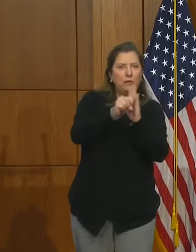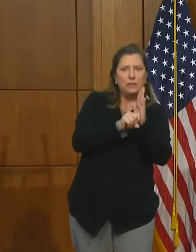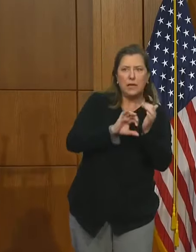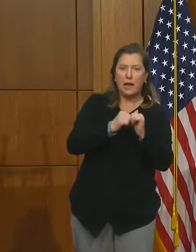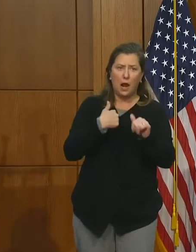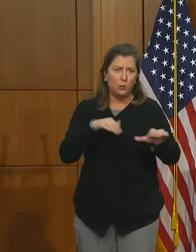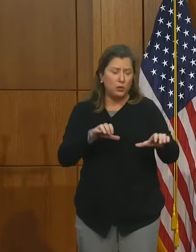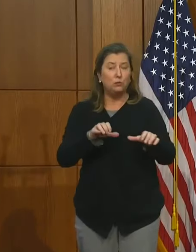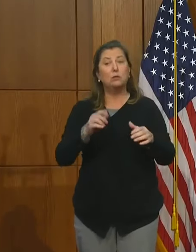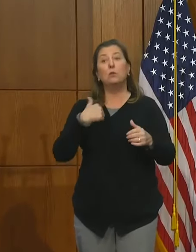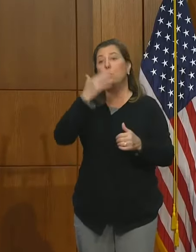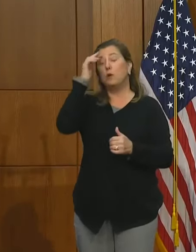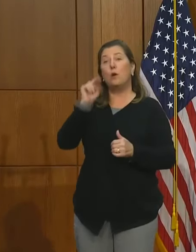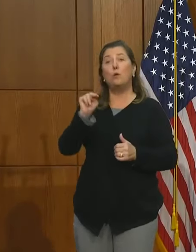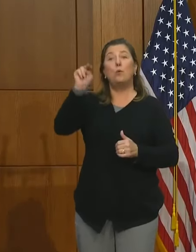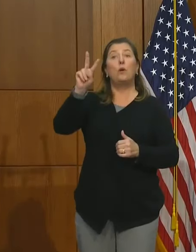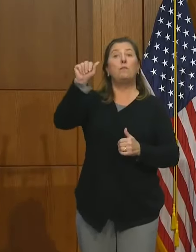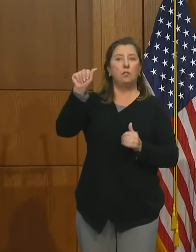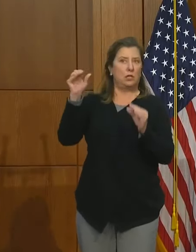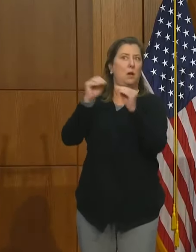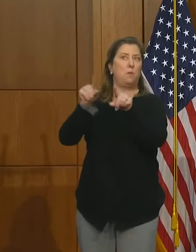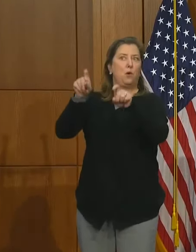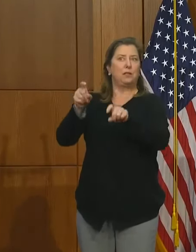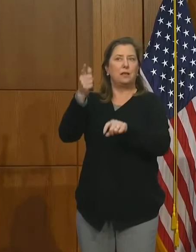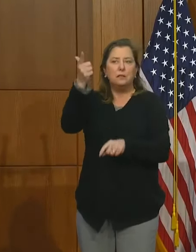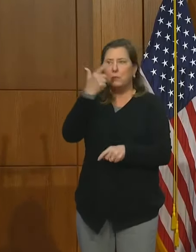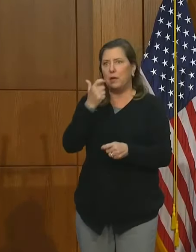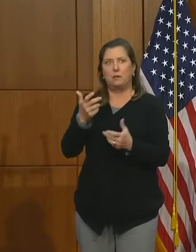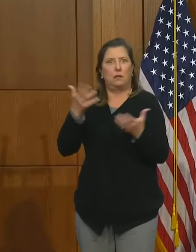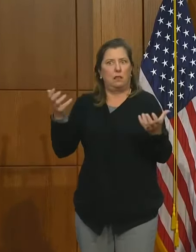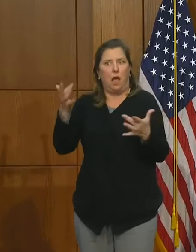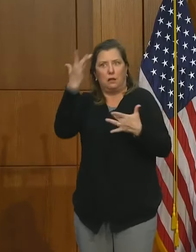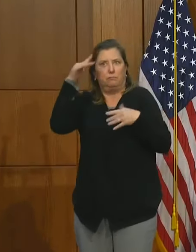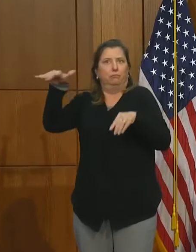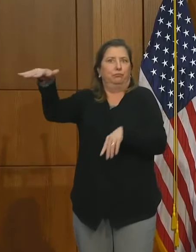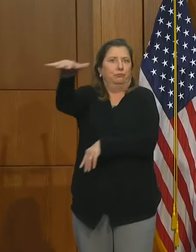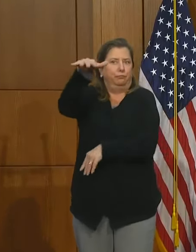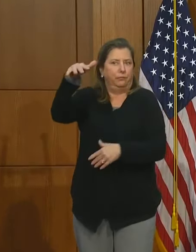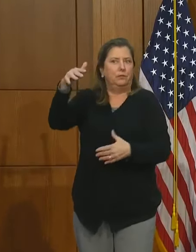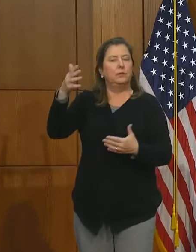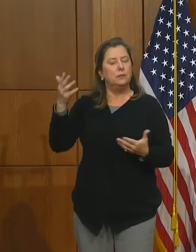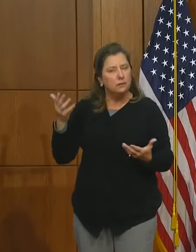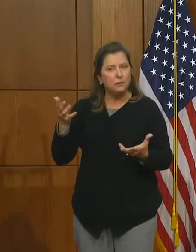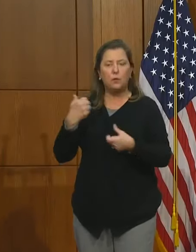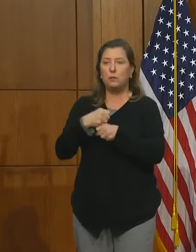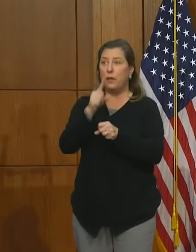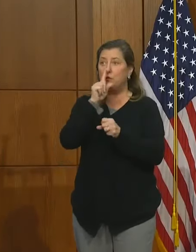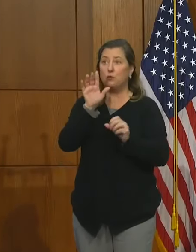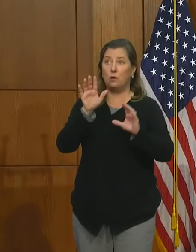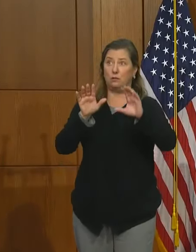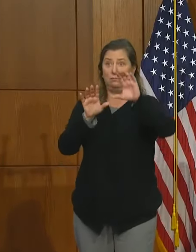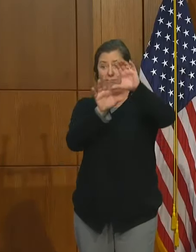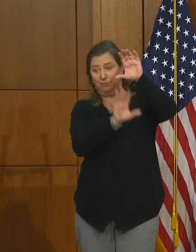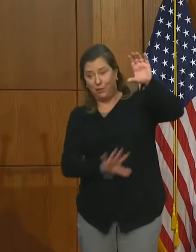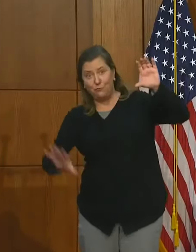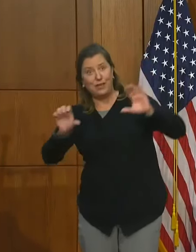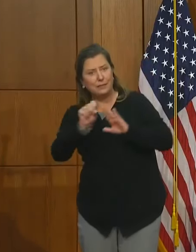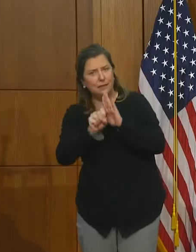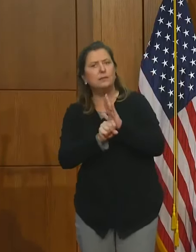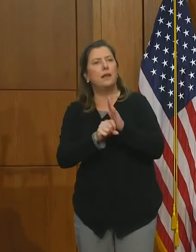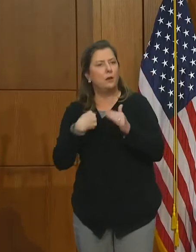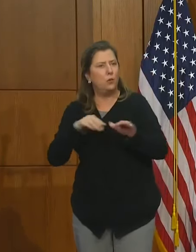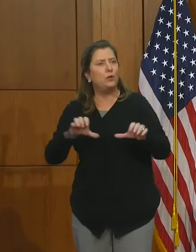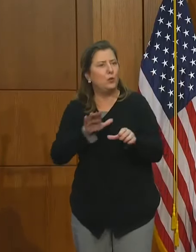we're testing more in Northern Virginia, as the governor said, because there's a lot of disease in Northern Virginia. But we want to assure people across the state that we're doing